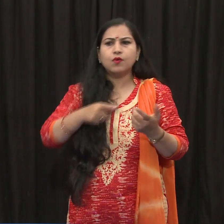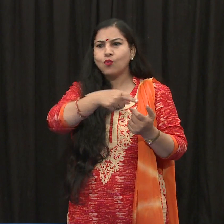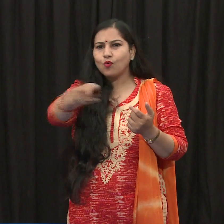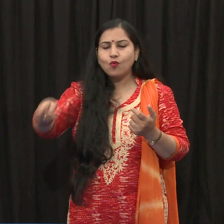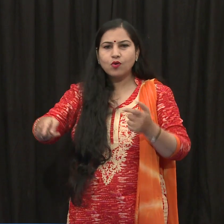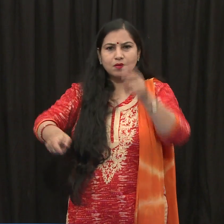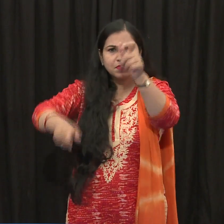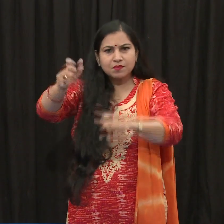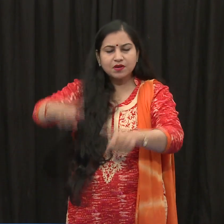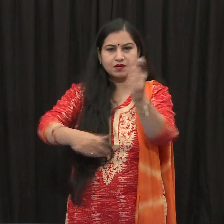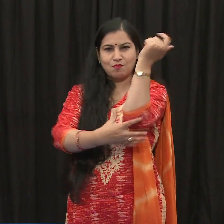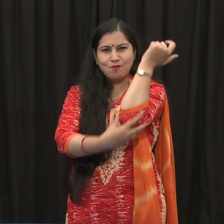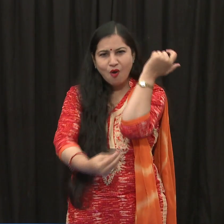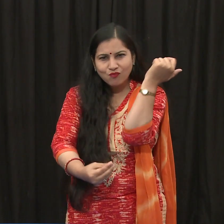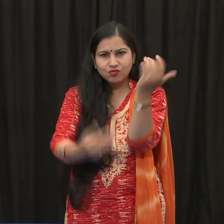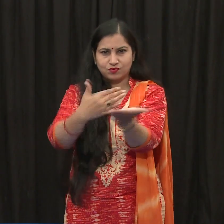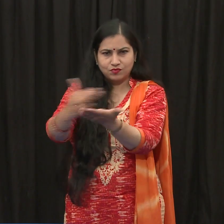poverty and social discrimination.